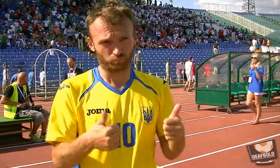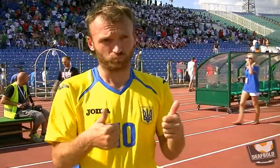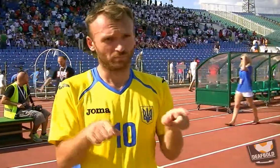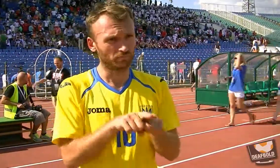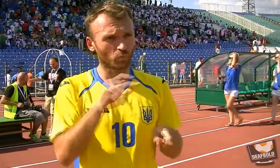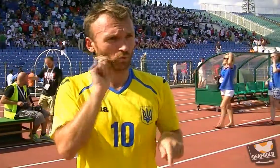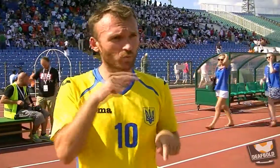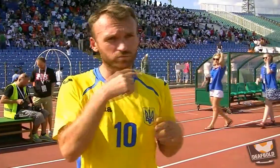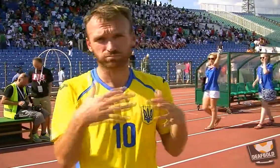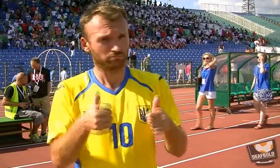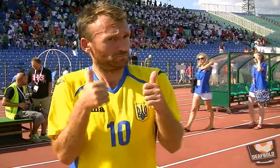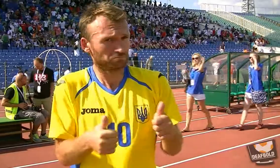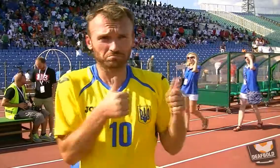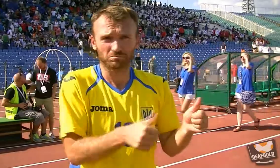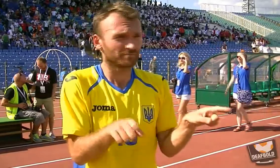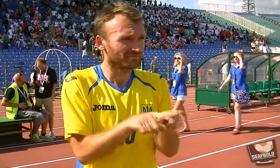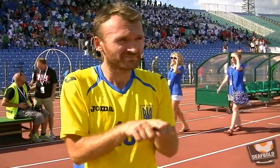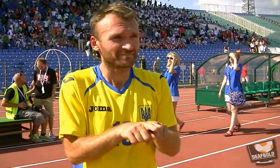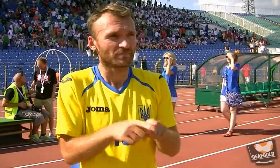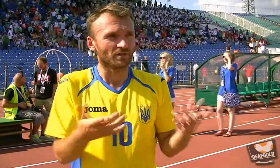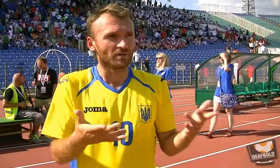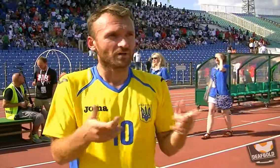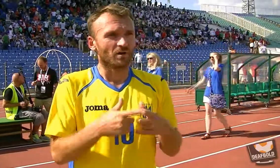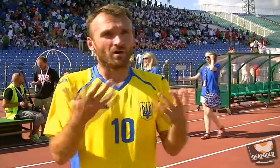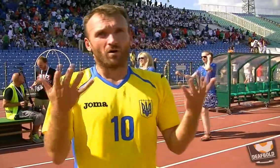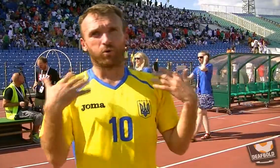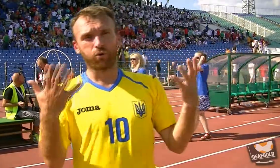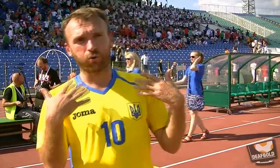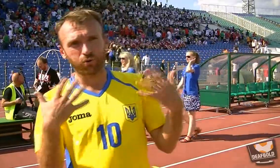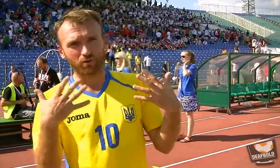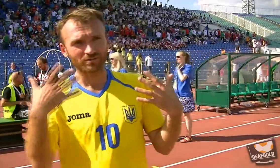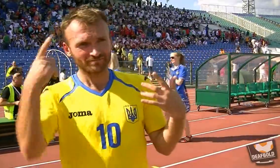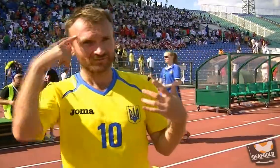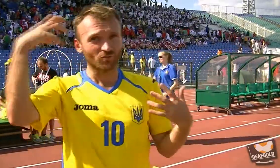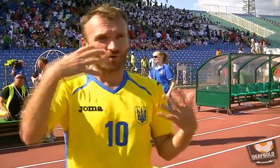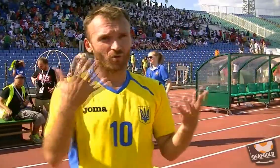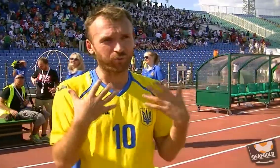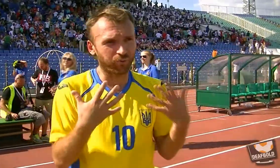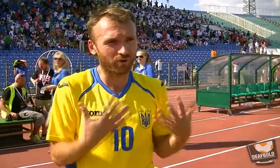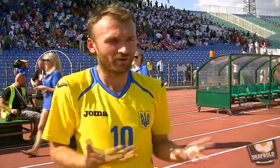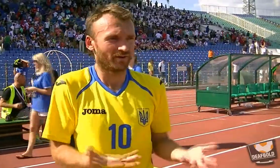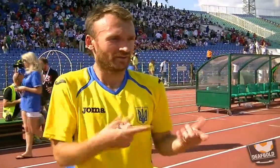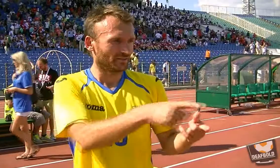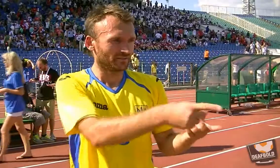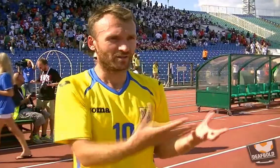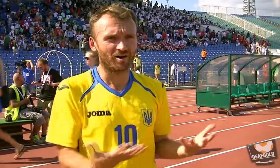in the park with a great show of art and a lot of attractions.